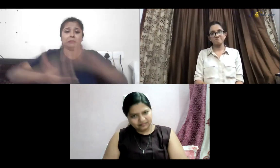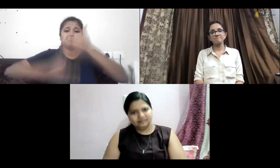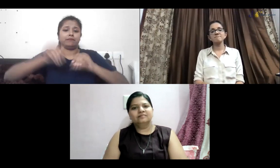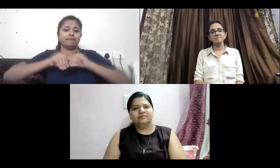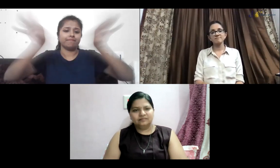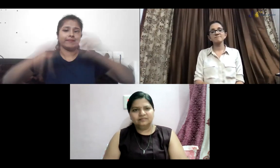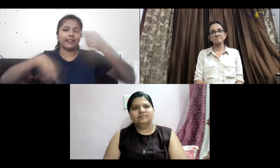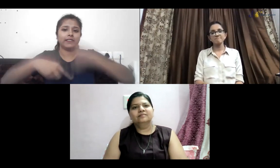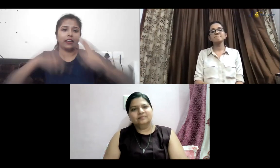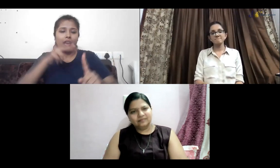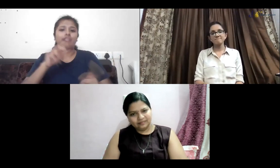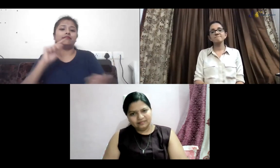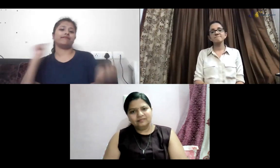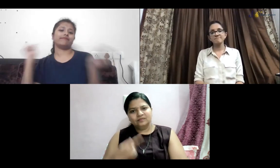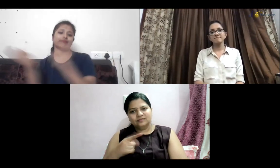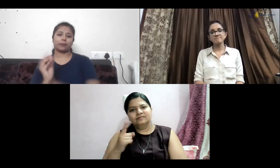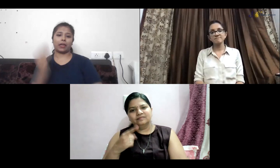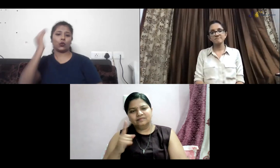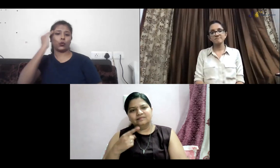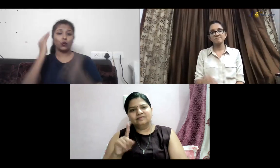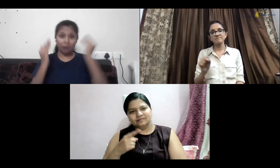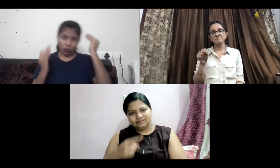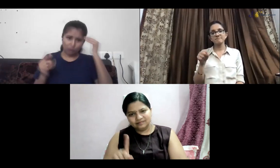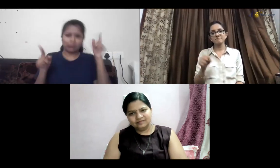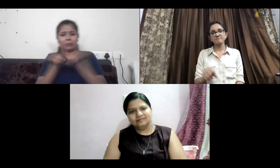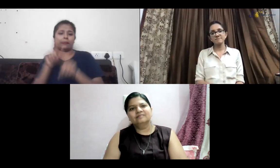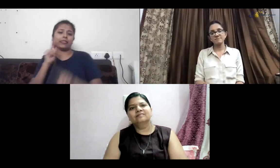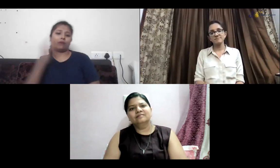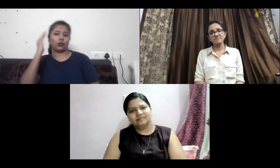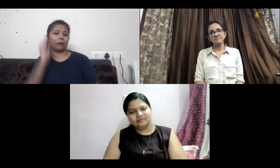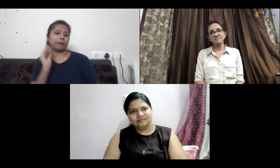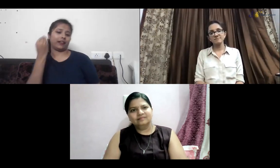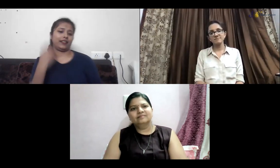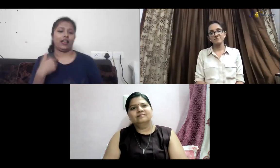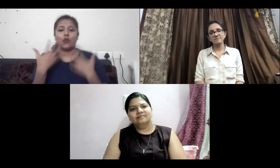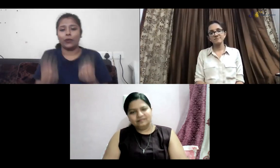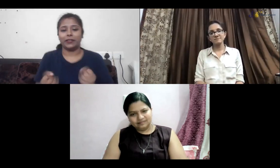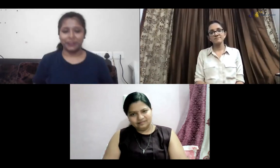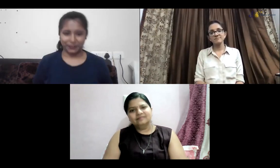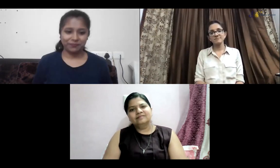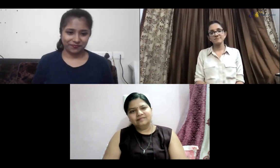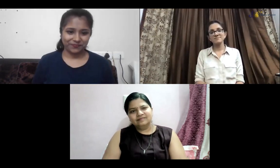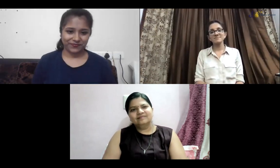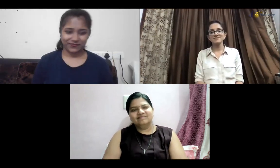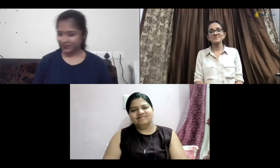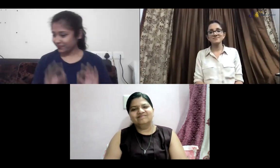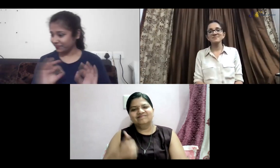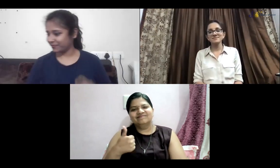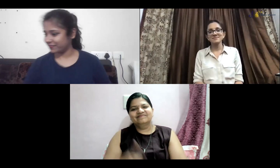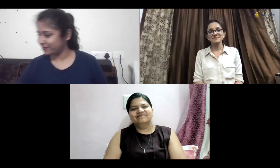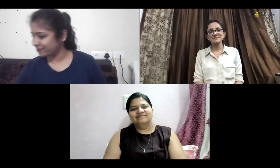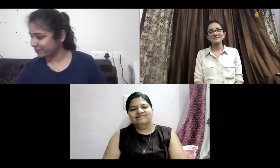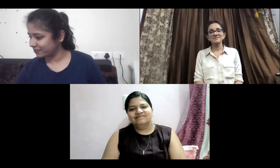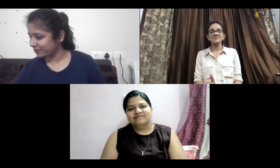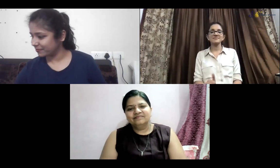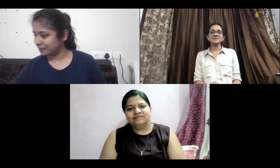have to provide the accessibility so that the things can change. And we also know, as the young people are aware, then we also